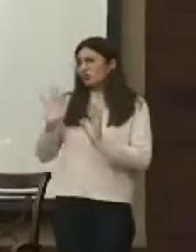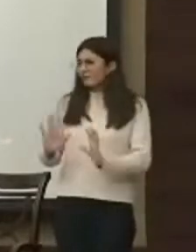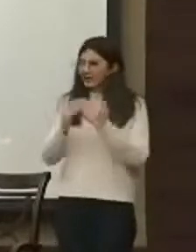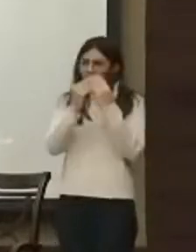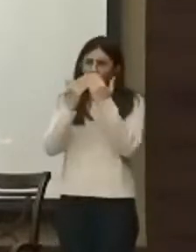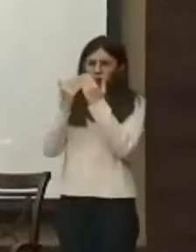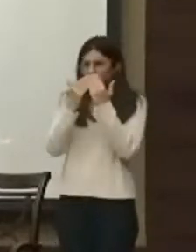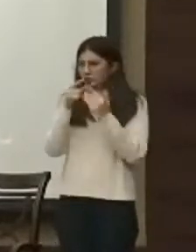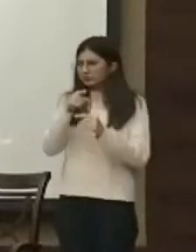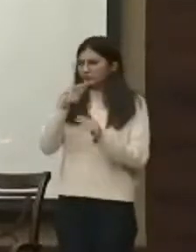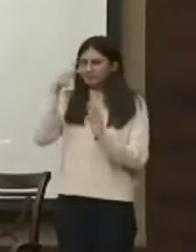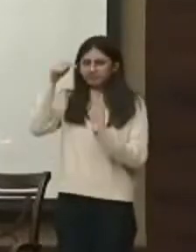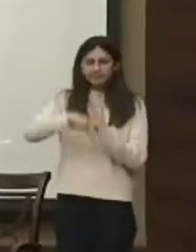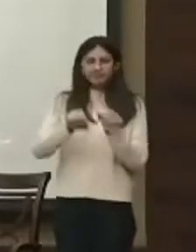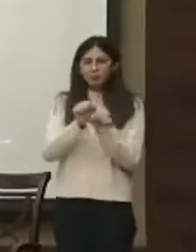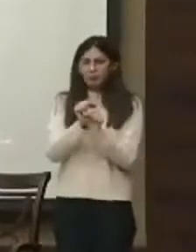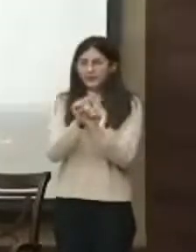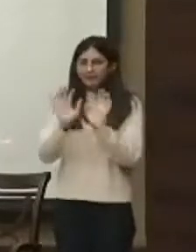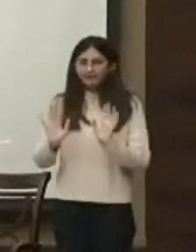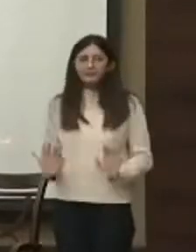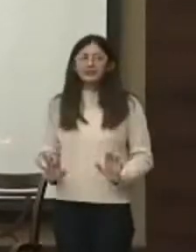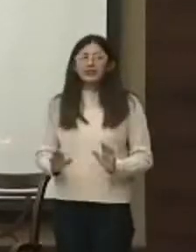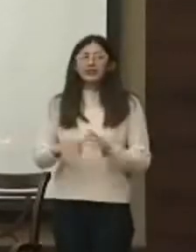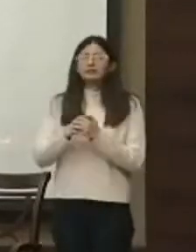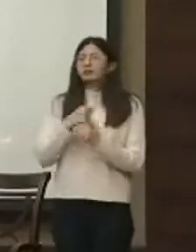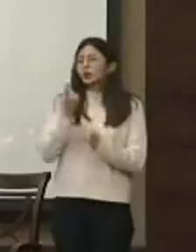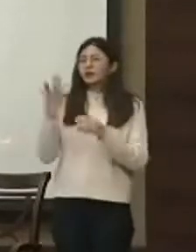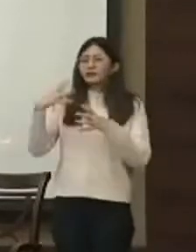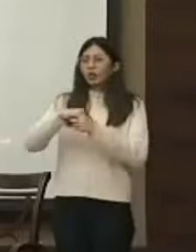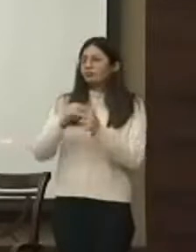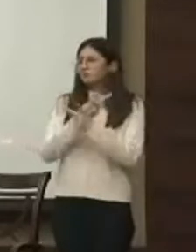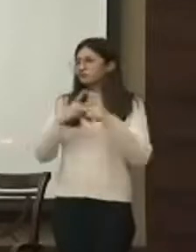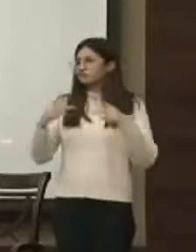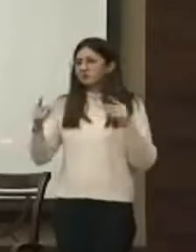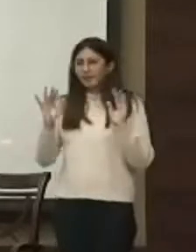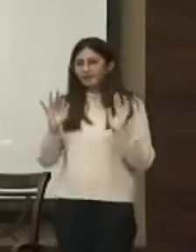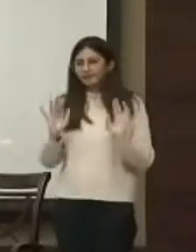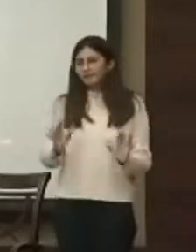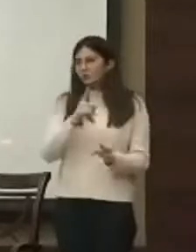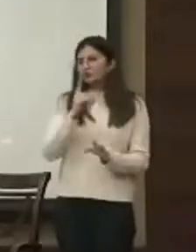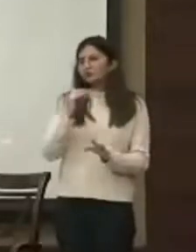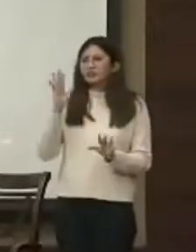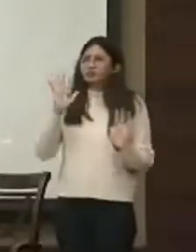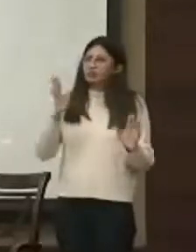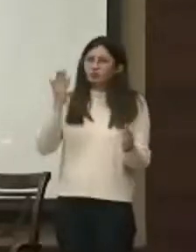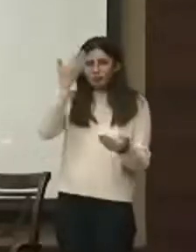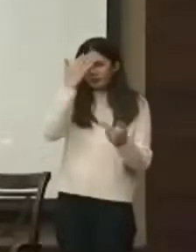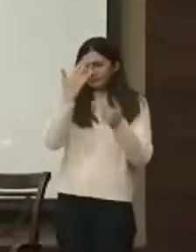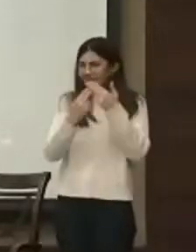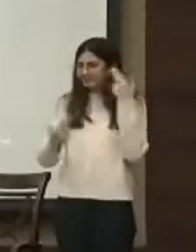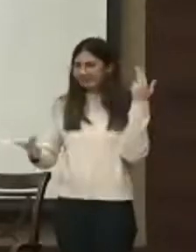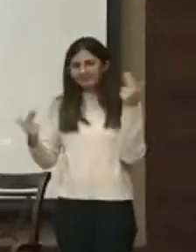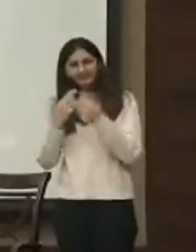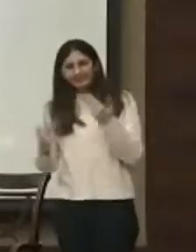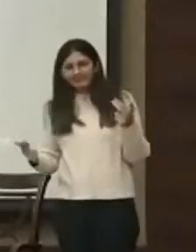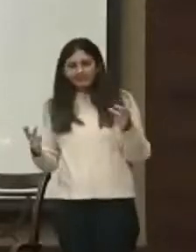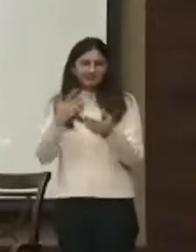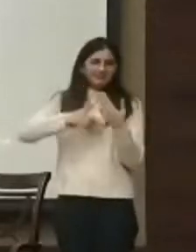education and have been involved from quite some time. You heard us and the issue around